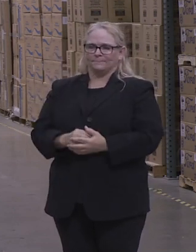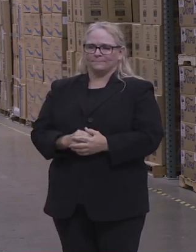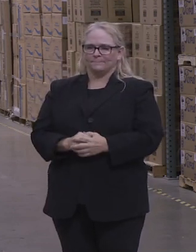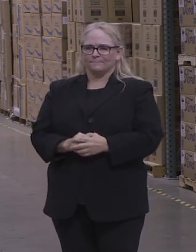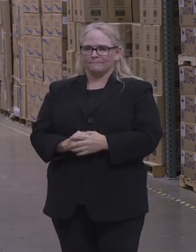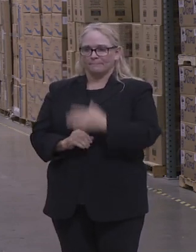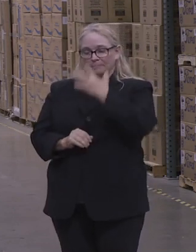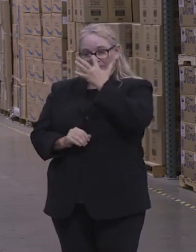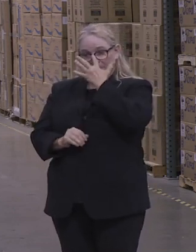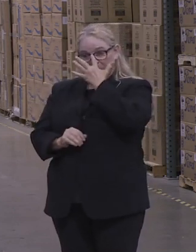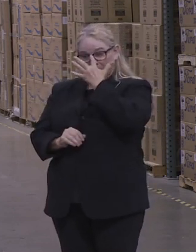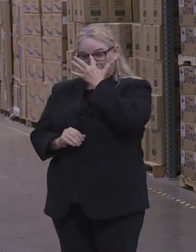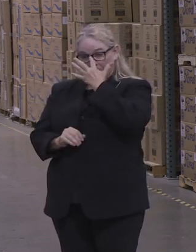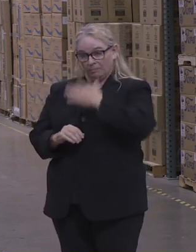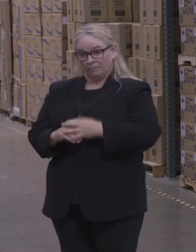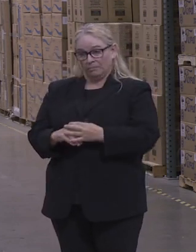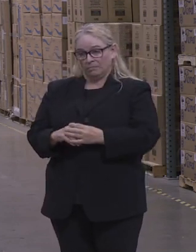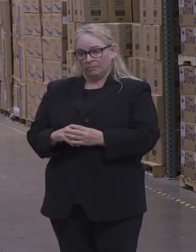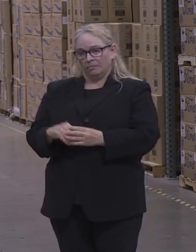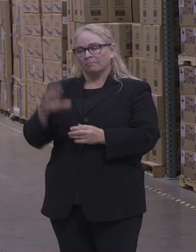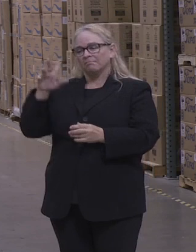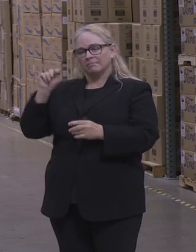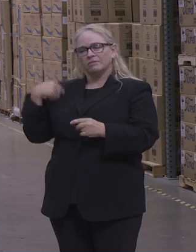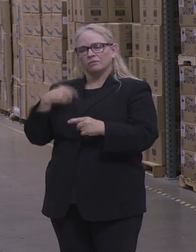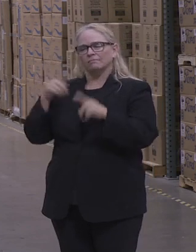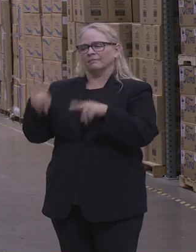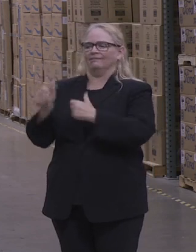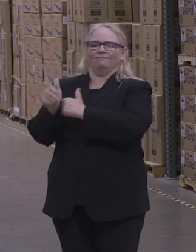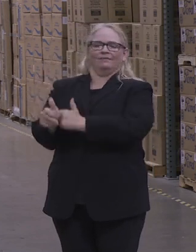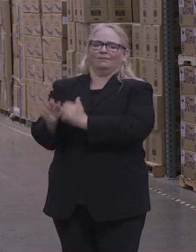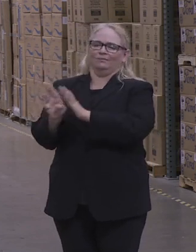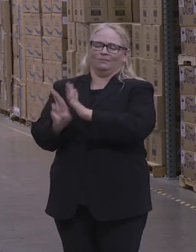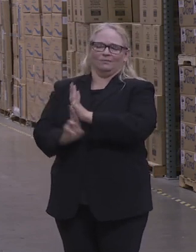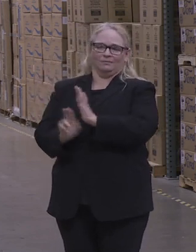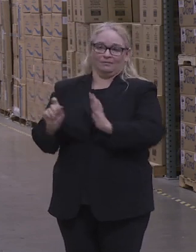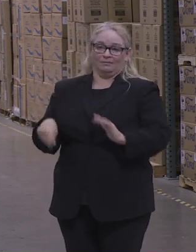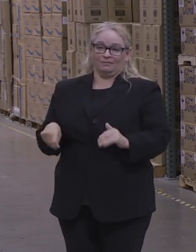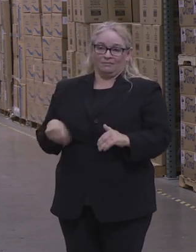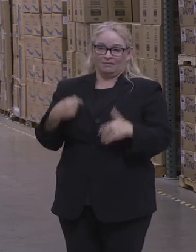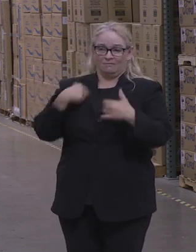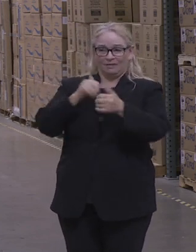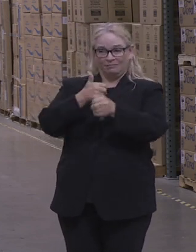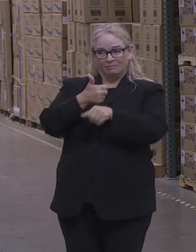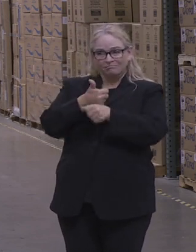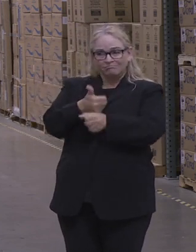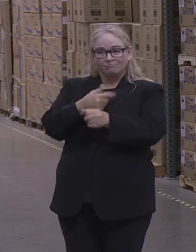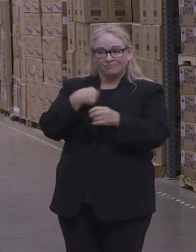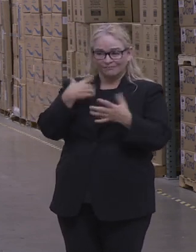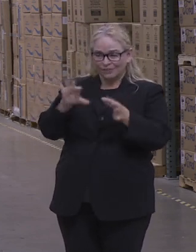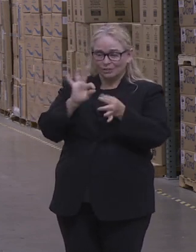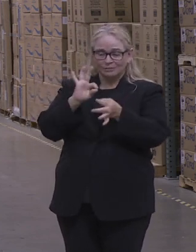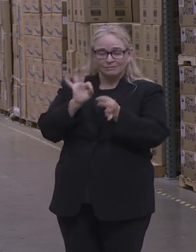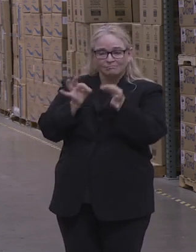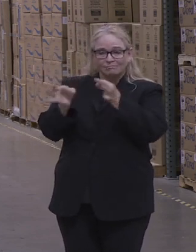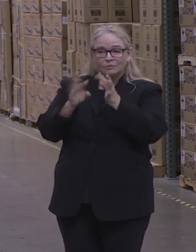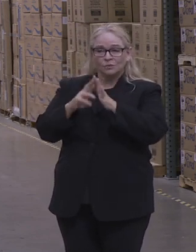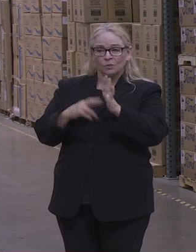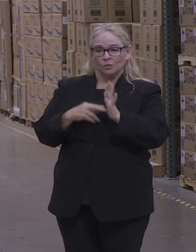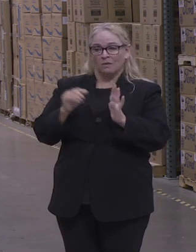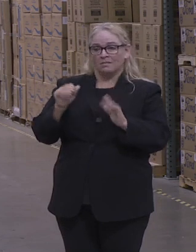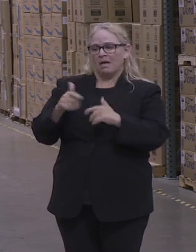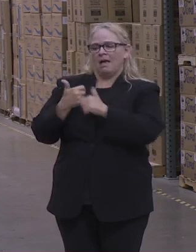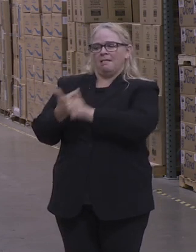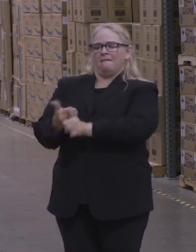those enforcement efforts. We talked about the modifications. I just reinforced some of them as it relates to moving more and more